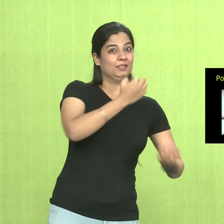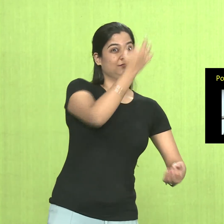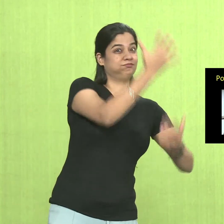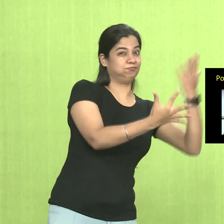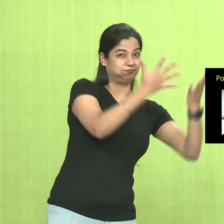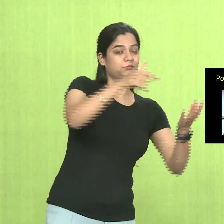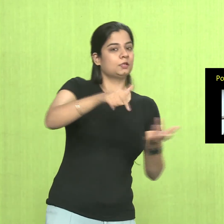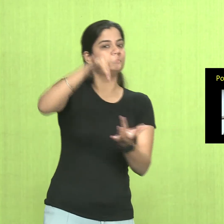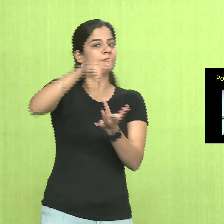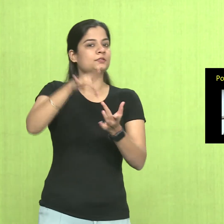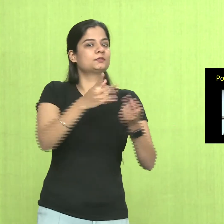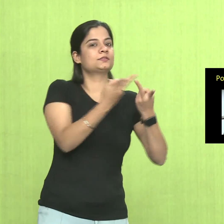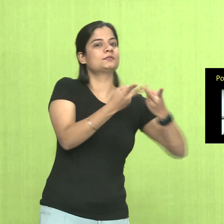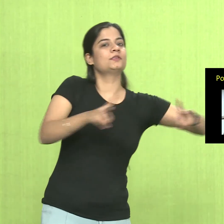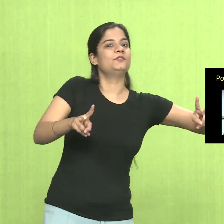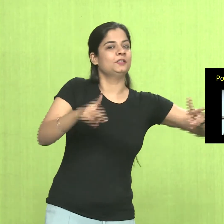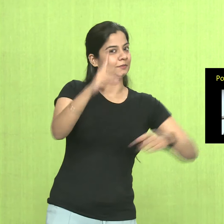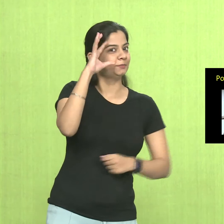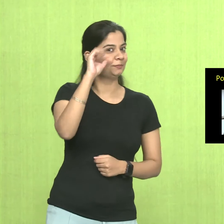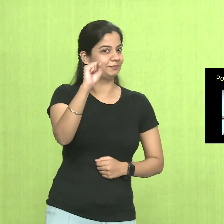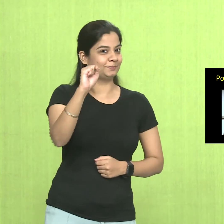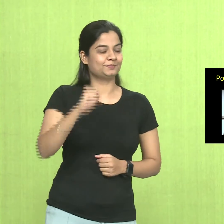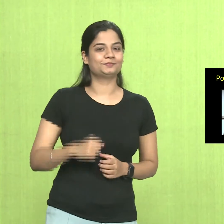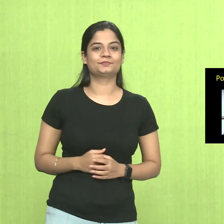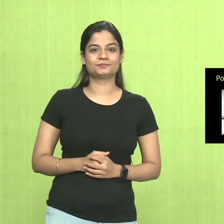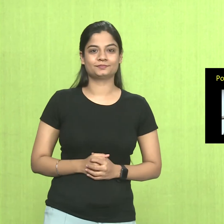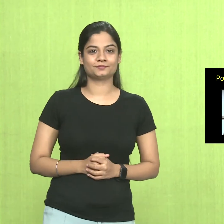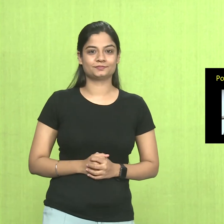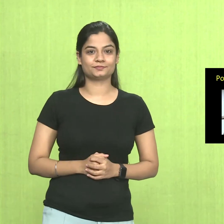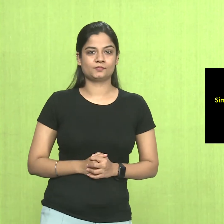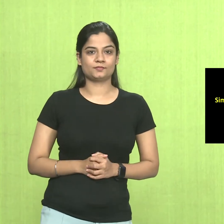is 100 temperature, simmering is 95 temperature. Remember that.